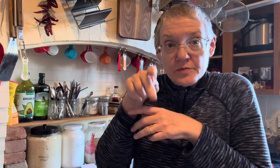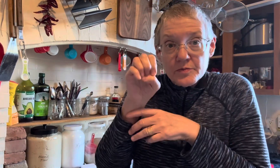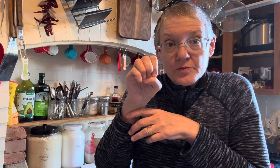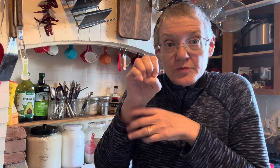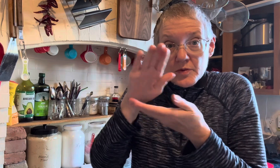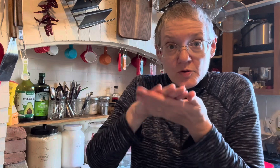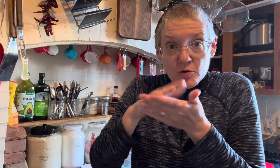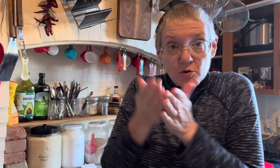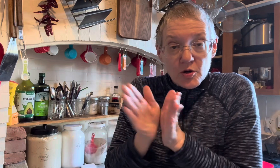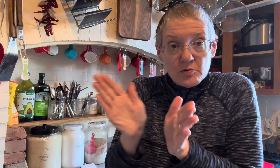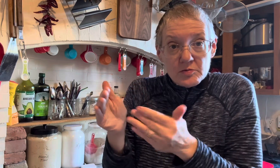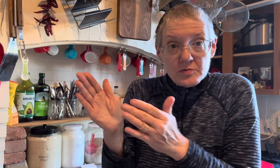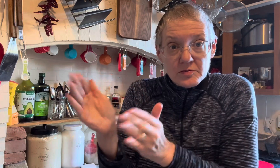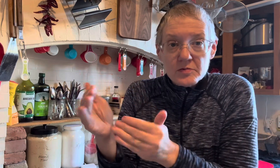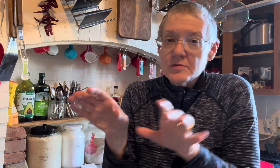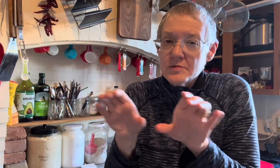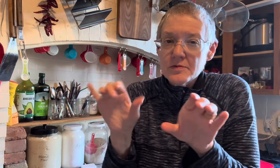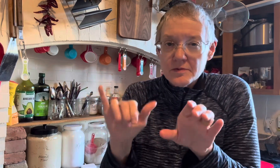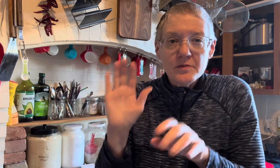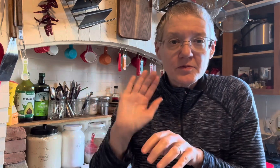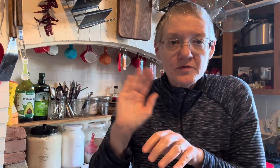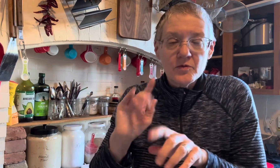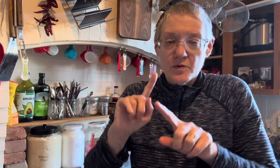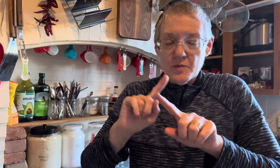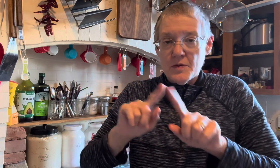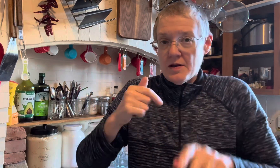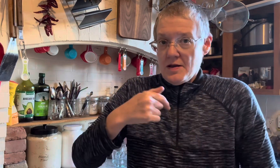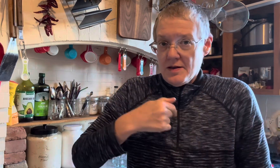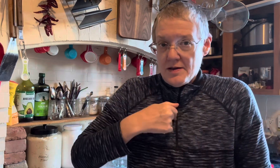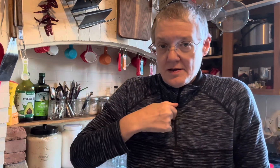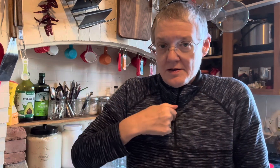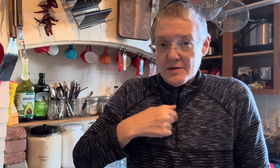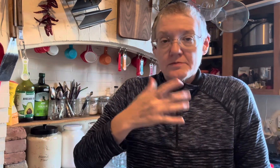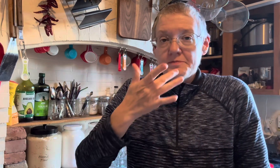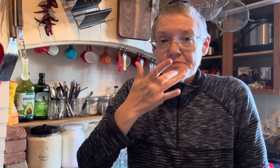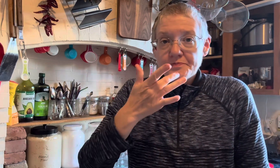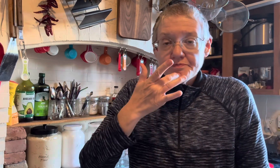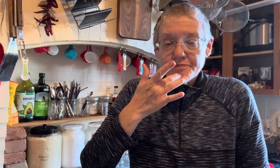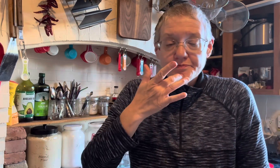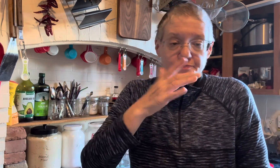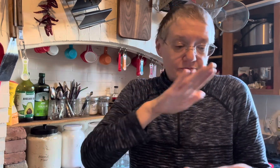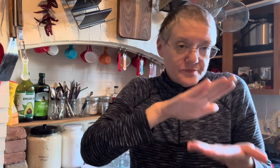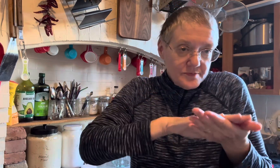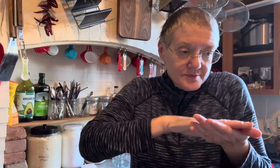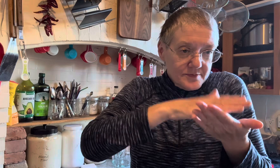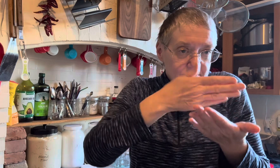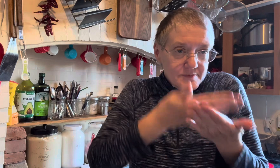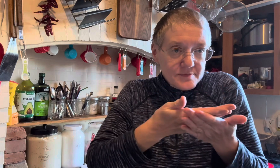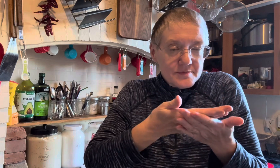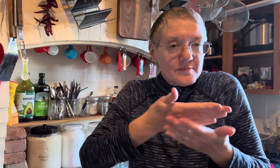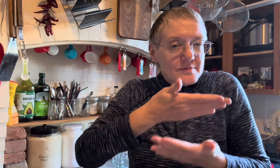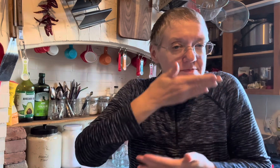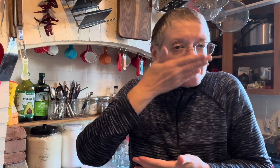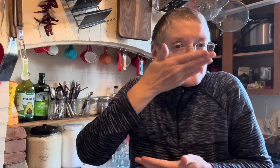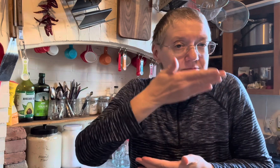Now, I could pre-cook all this, package it up, and freeze it. I've done that before. But I prefer the experience